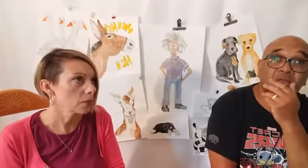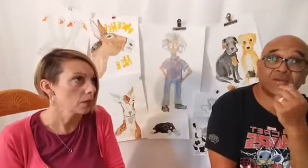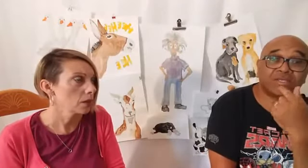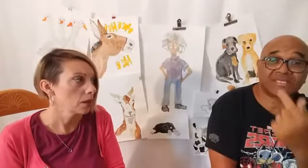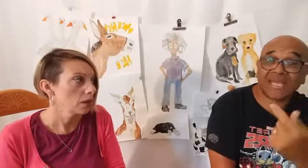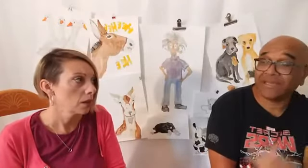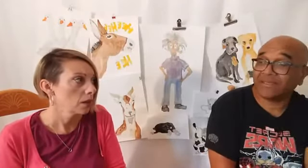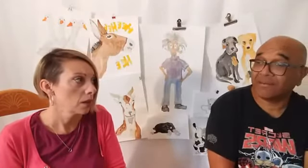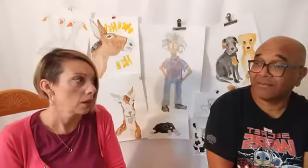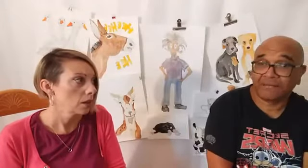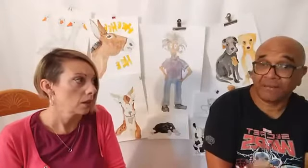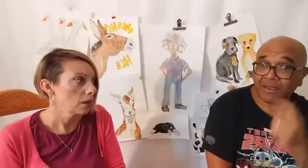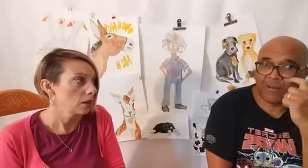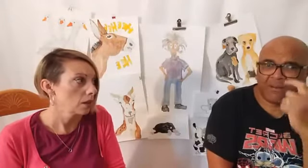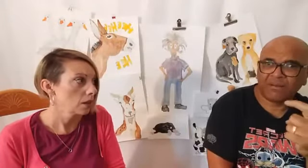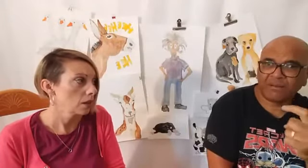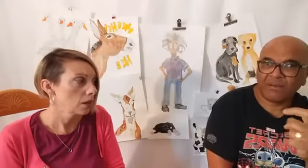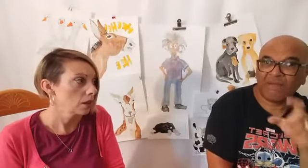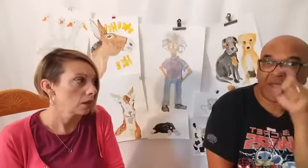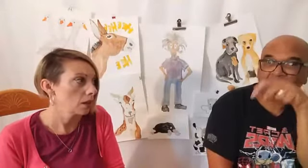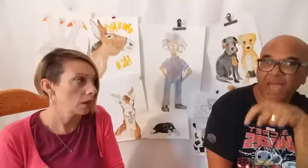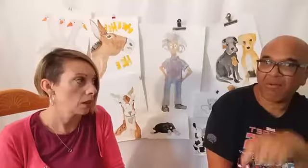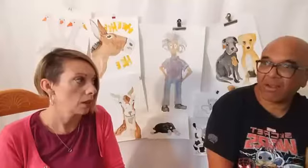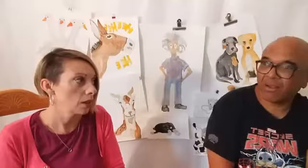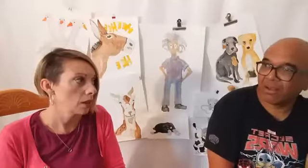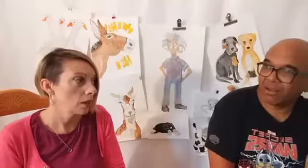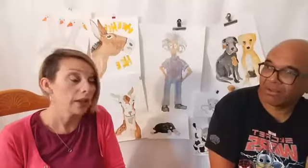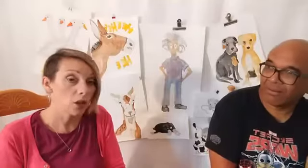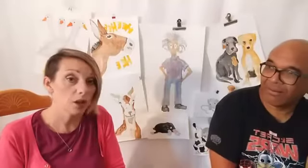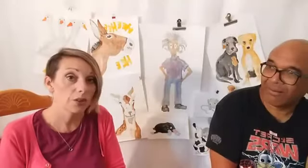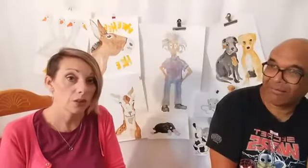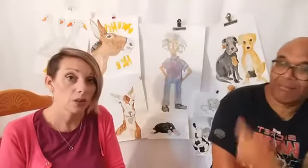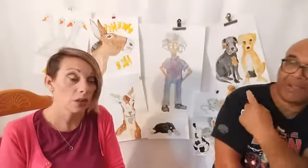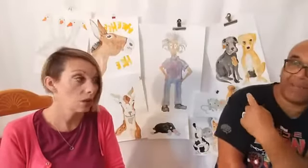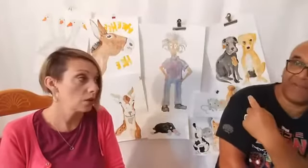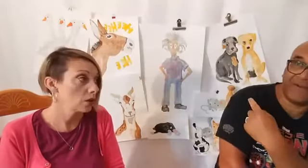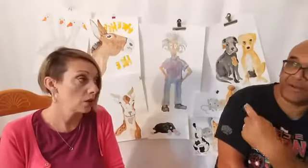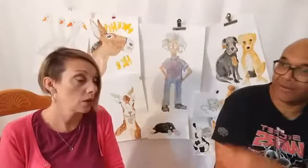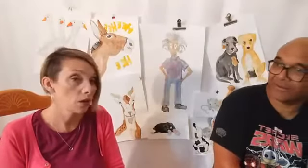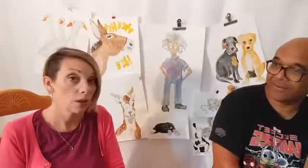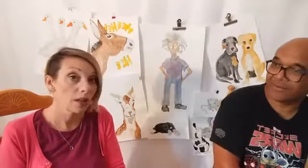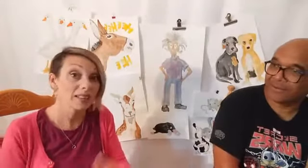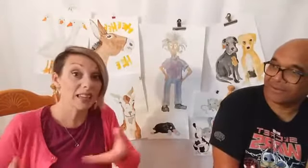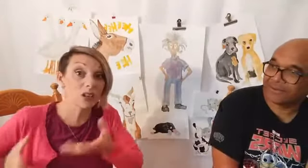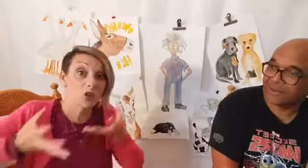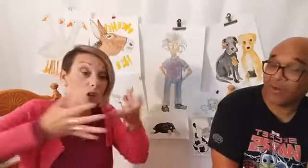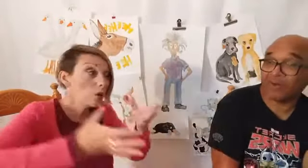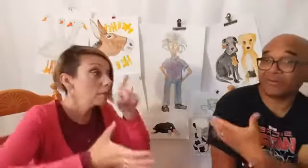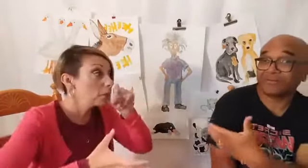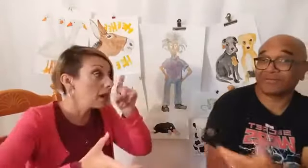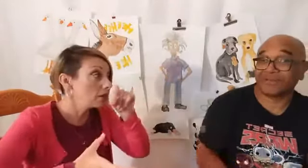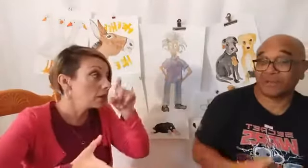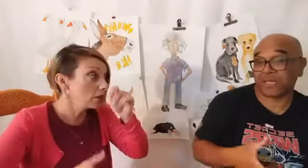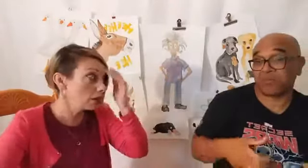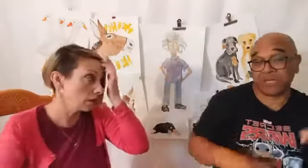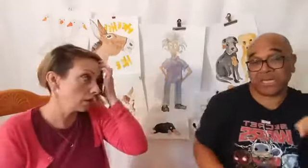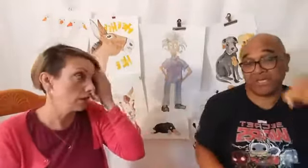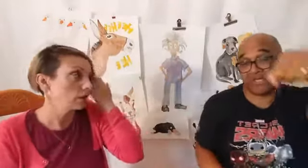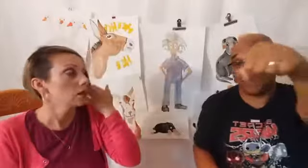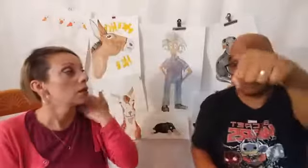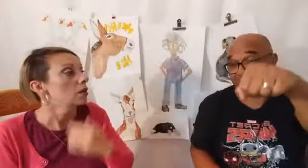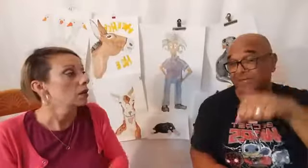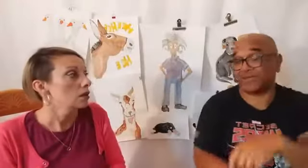He could just say, I found a parrot. He could. Come and have a look. That's it. He could show him the parrot. He could bring the